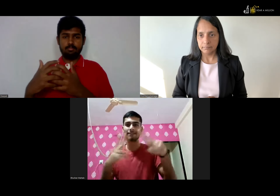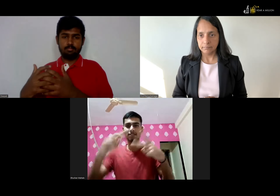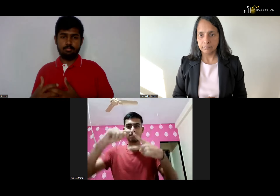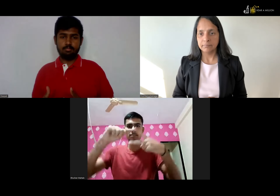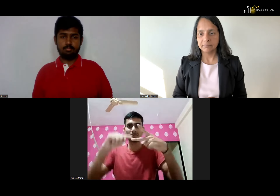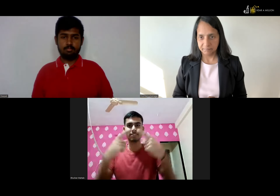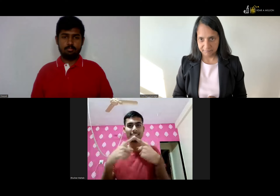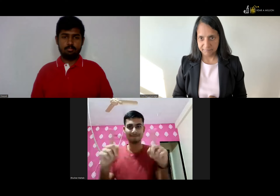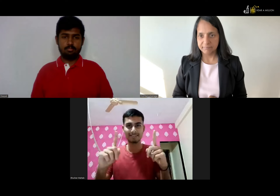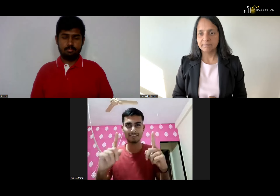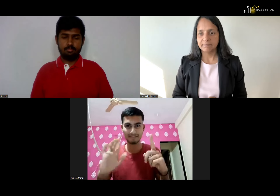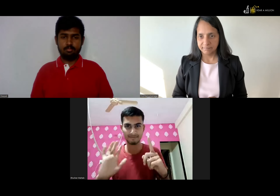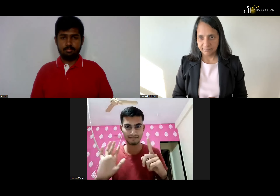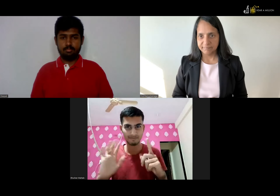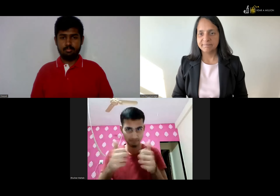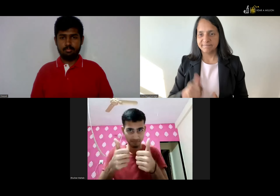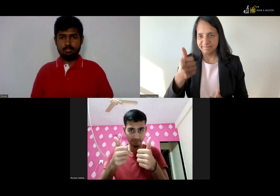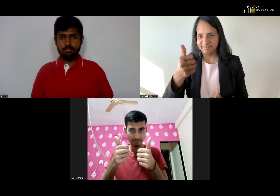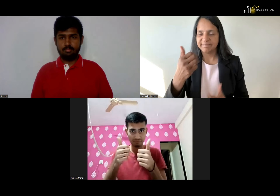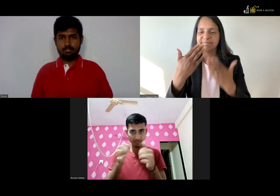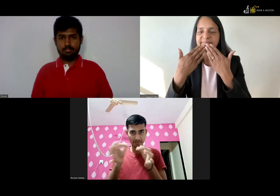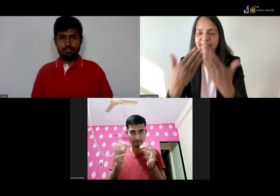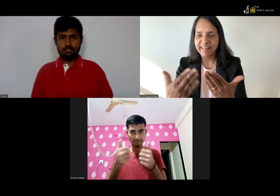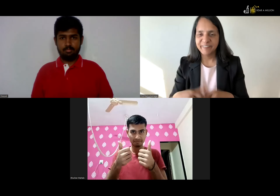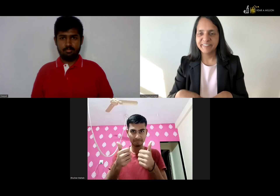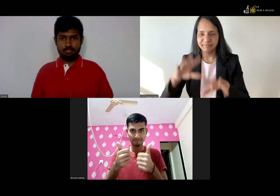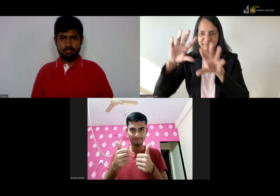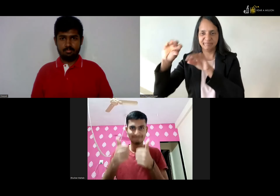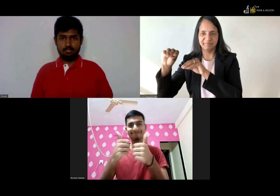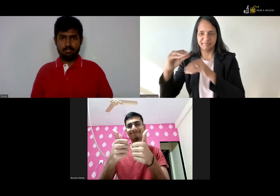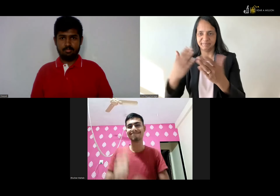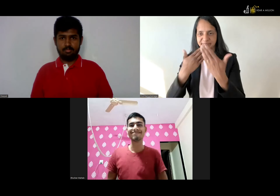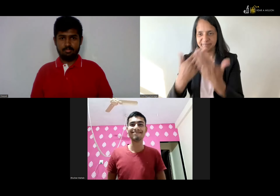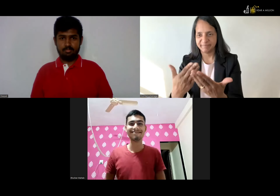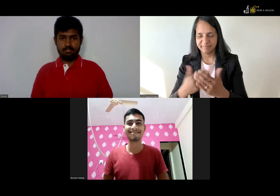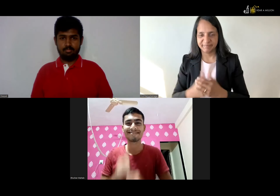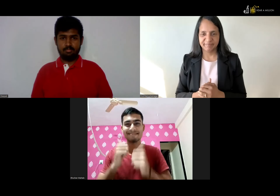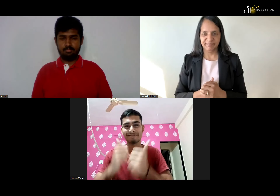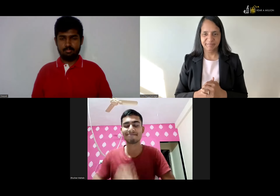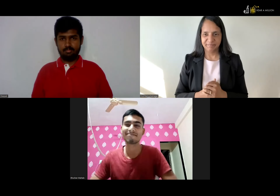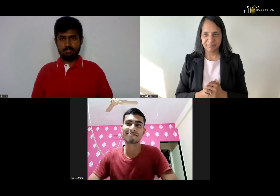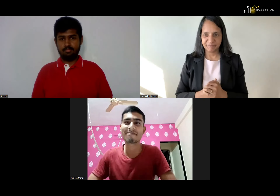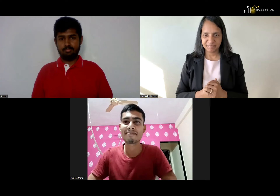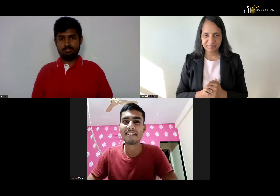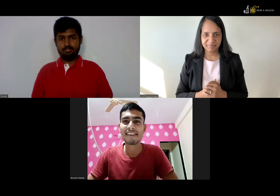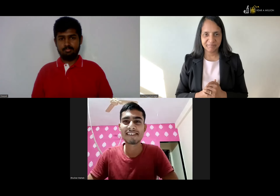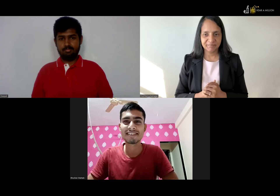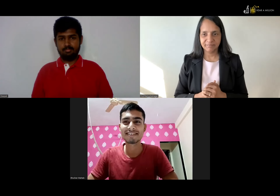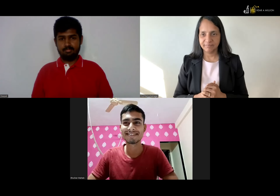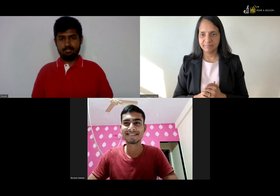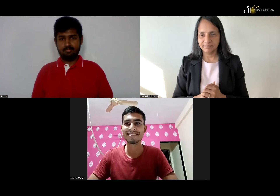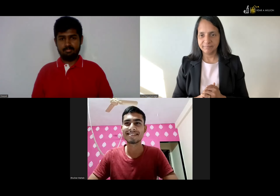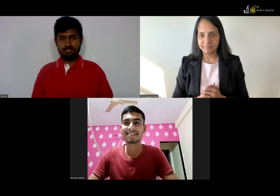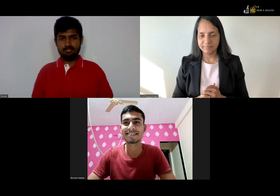the need of the person, and they are accommodating their needs. That was the customized one.